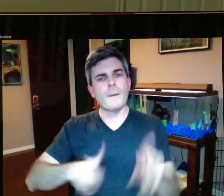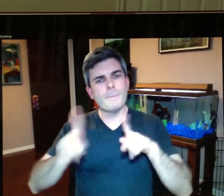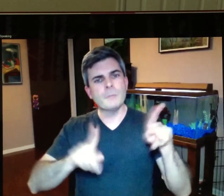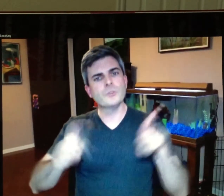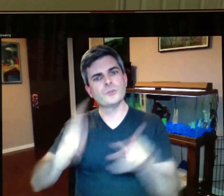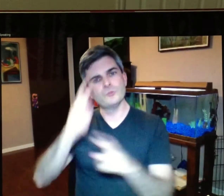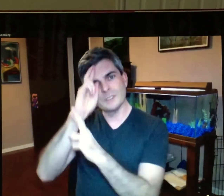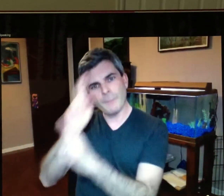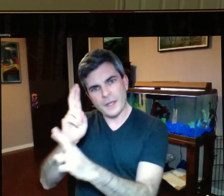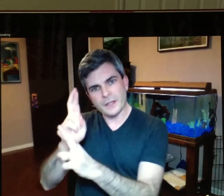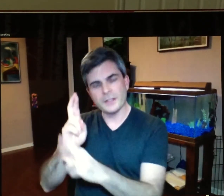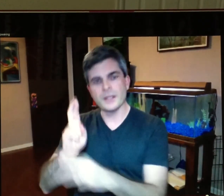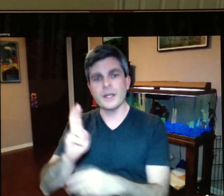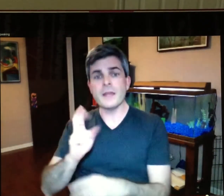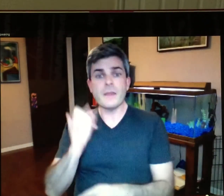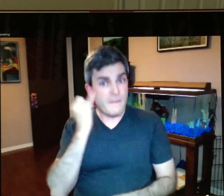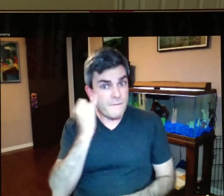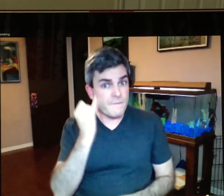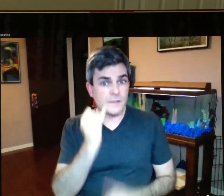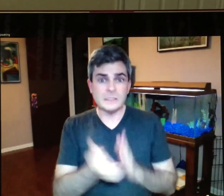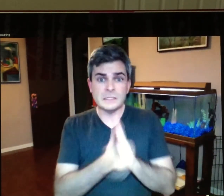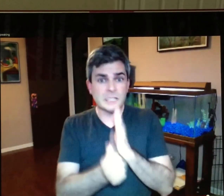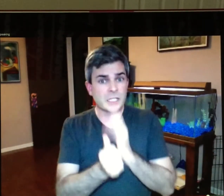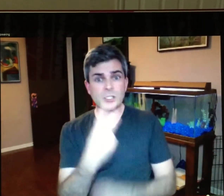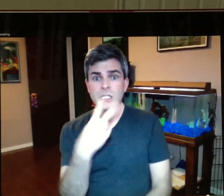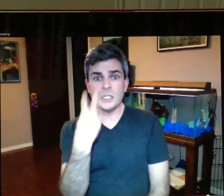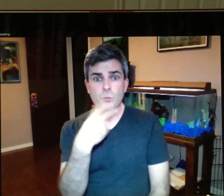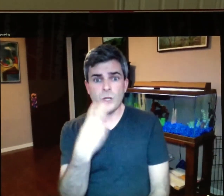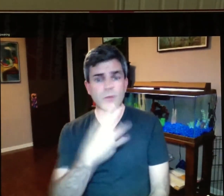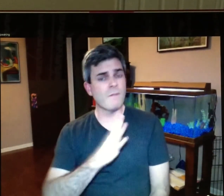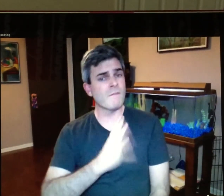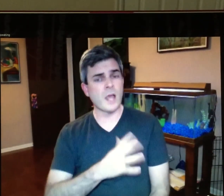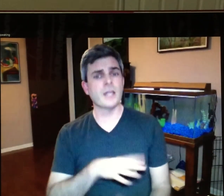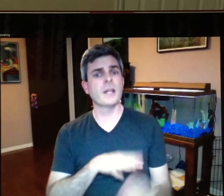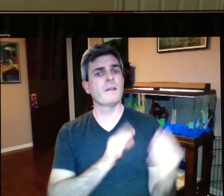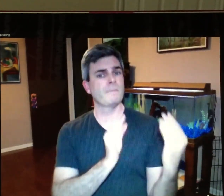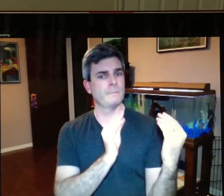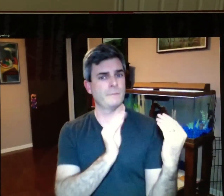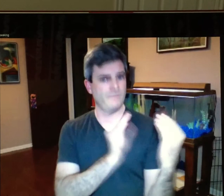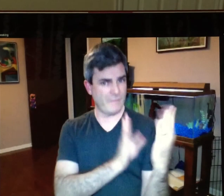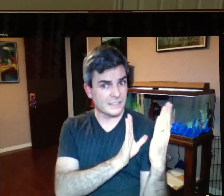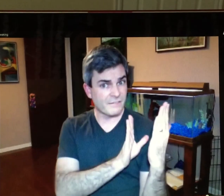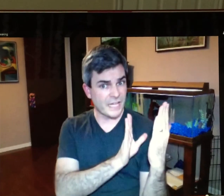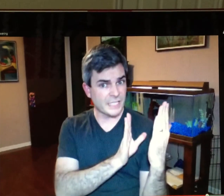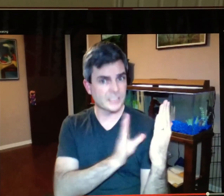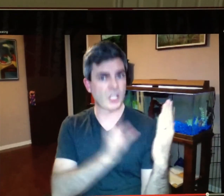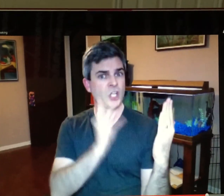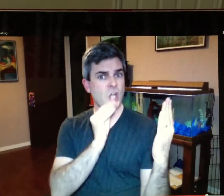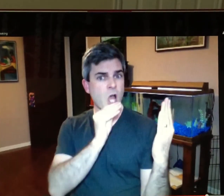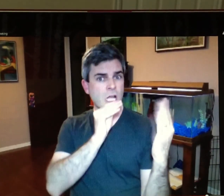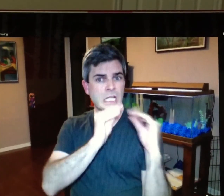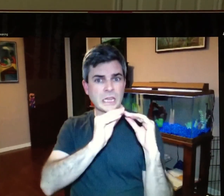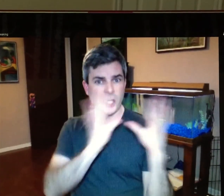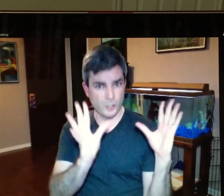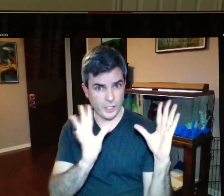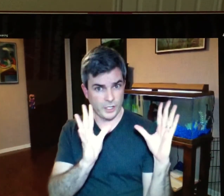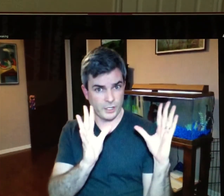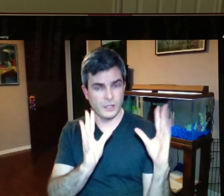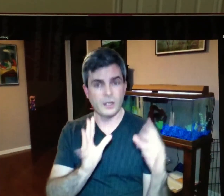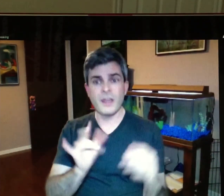orally raised, or to force them to be raised on sign language, I don't think that's respectful. I feel like we need to respect all